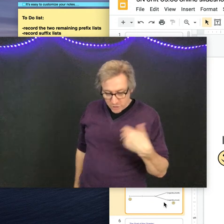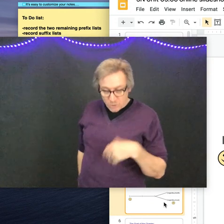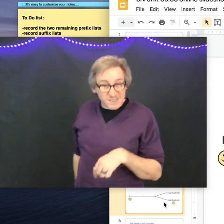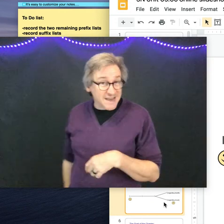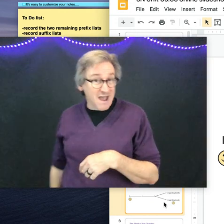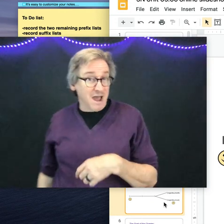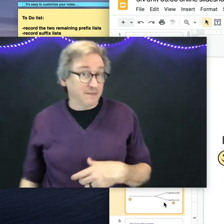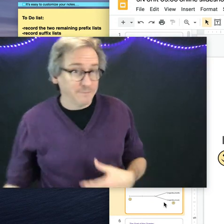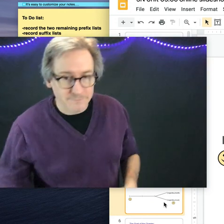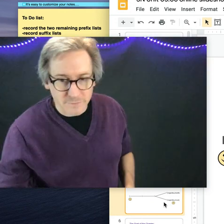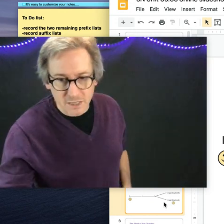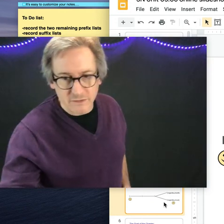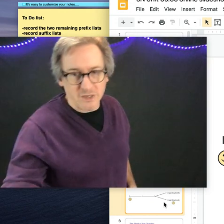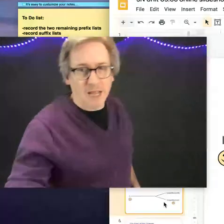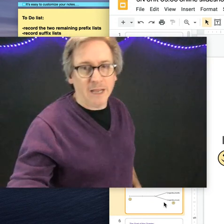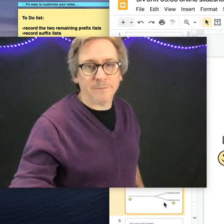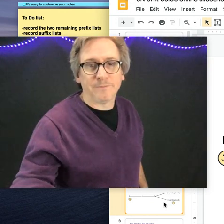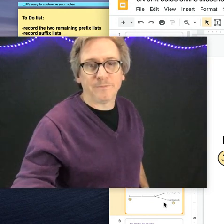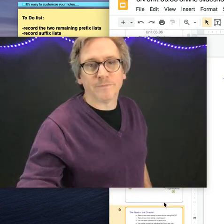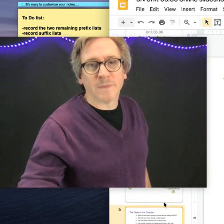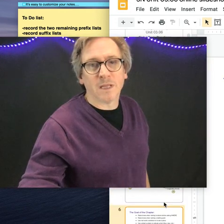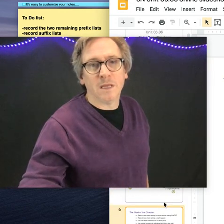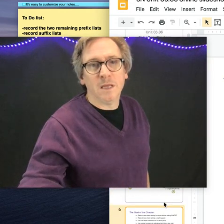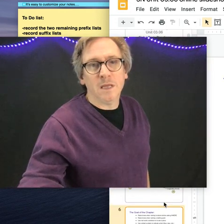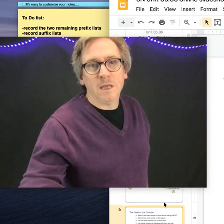you can use the not if you'd like.